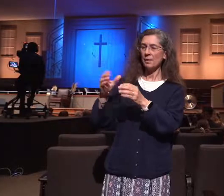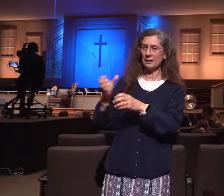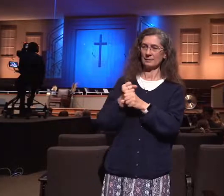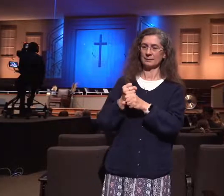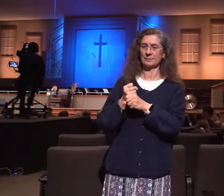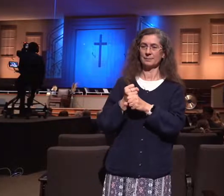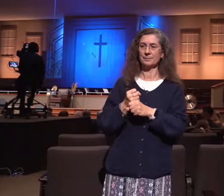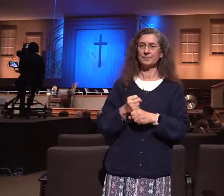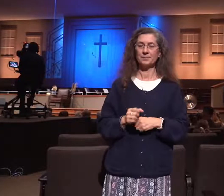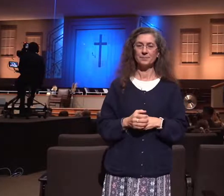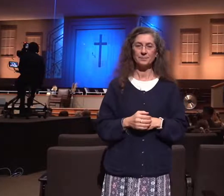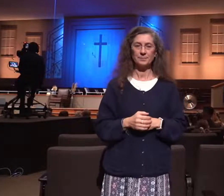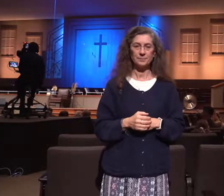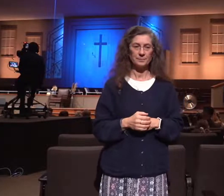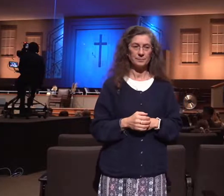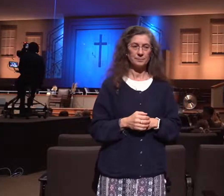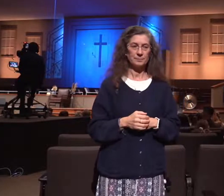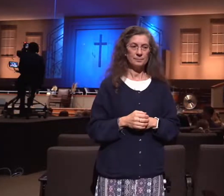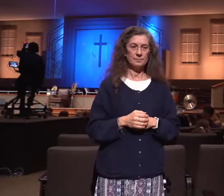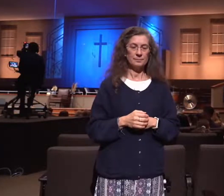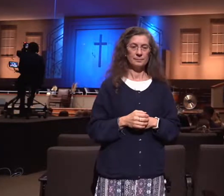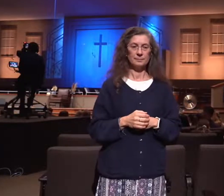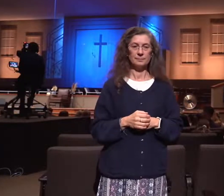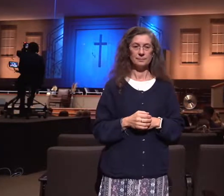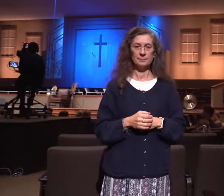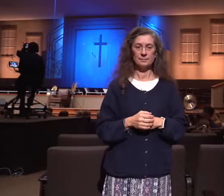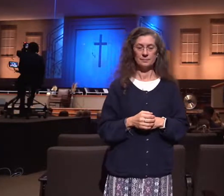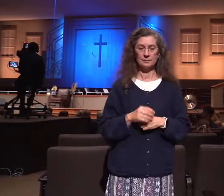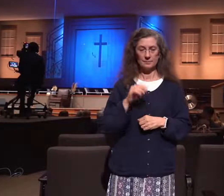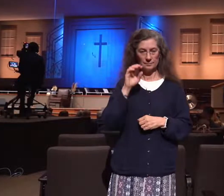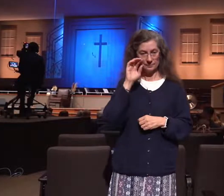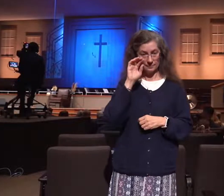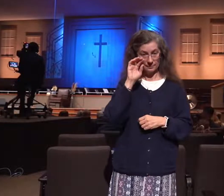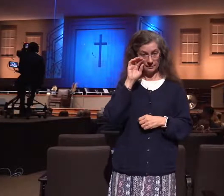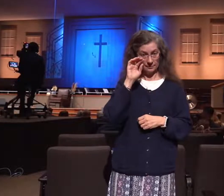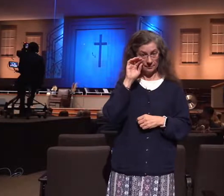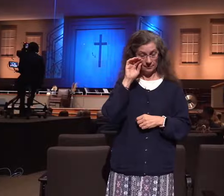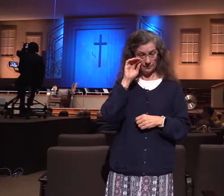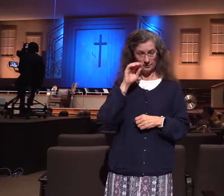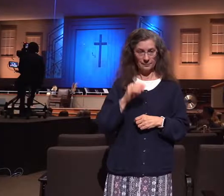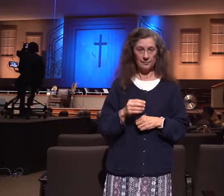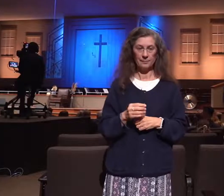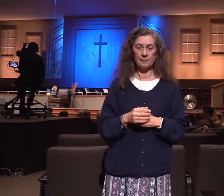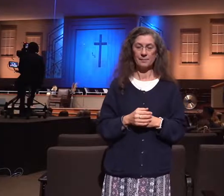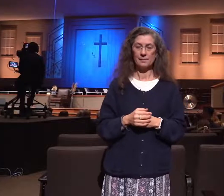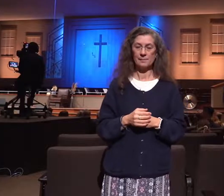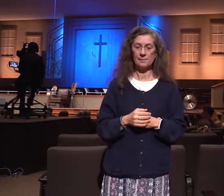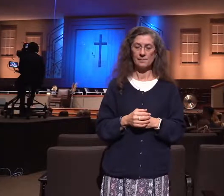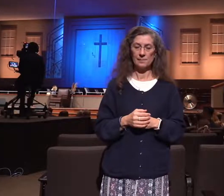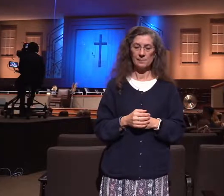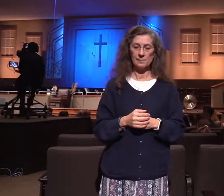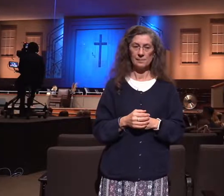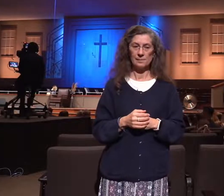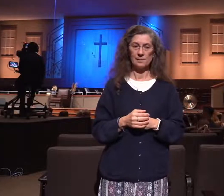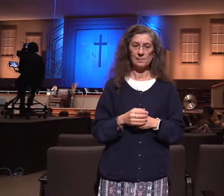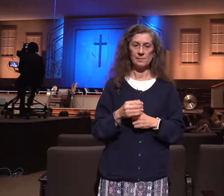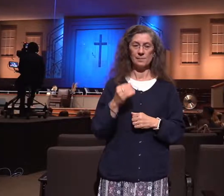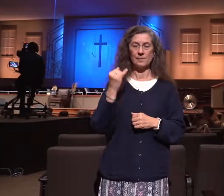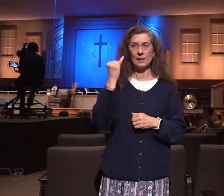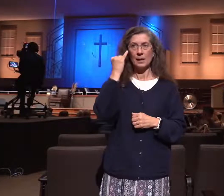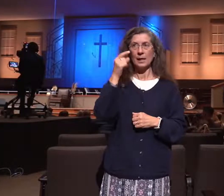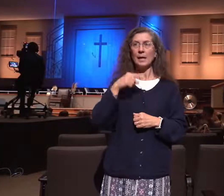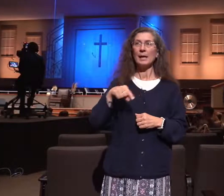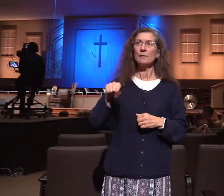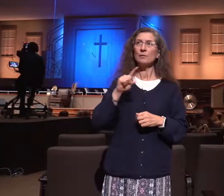the way, if you just live to give, you're totally dependent on somebody else giving you something. But if you live to